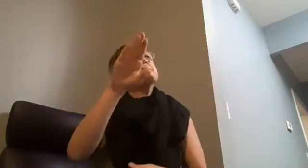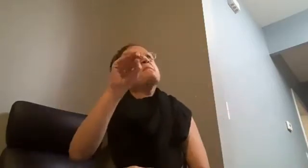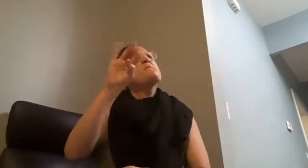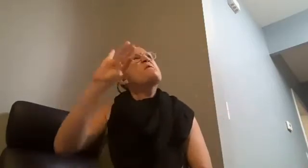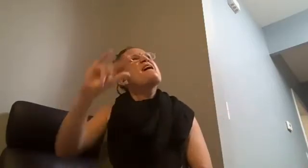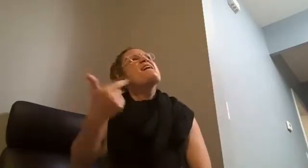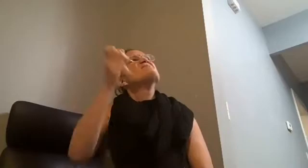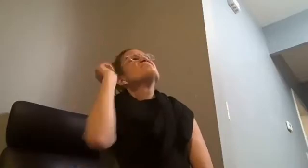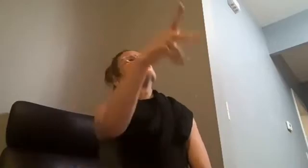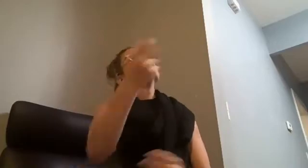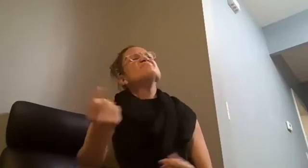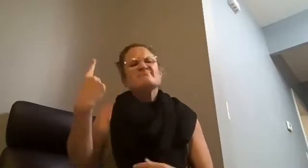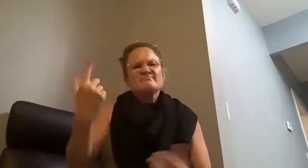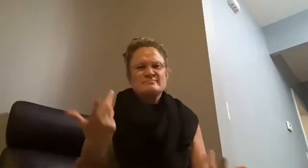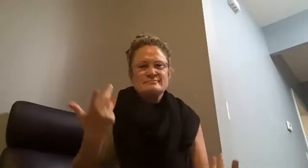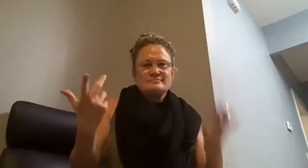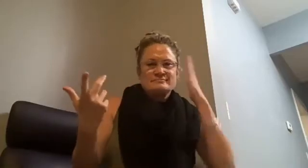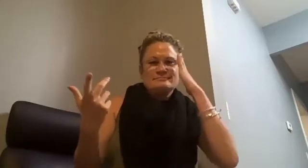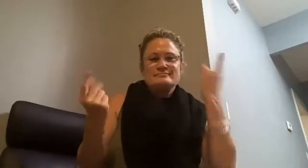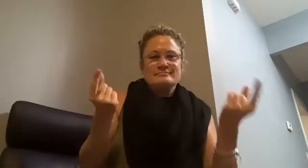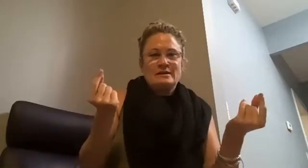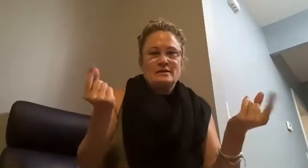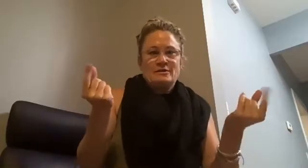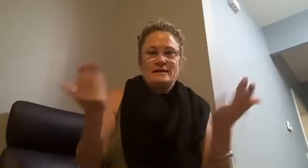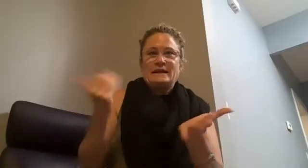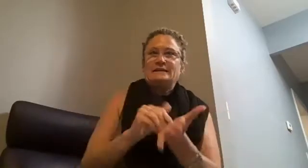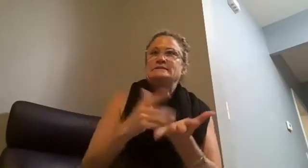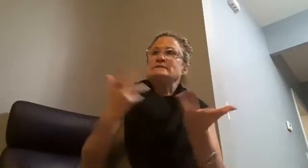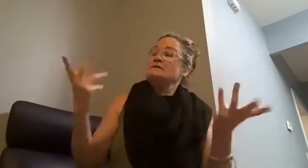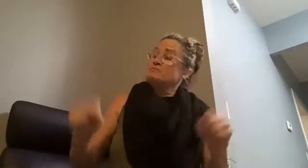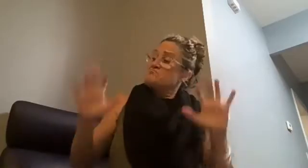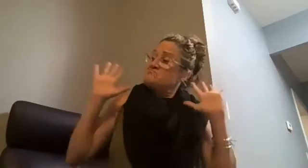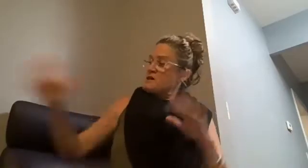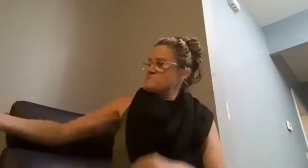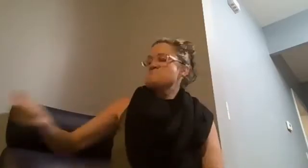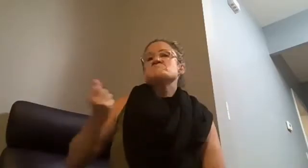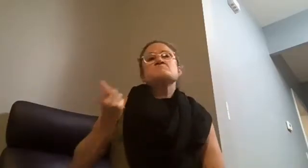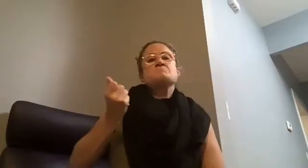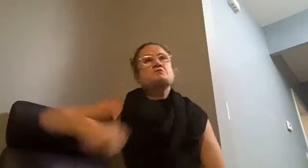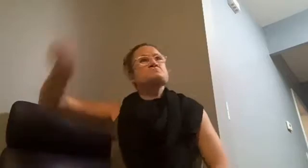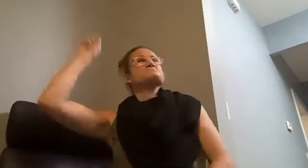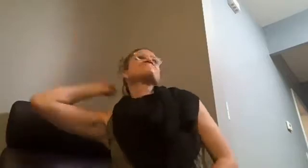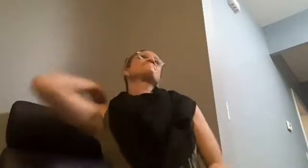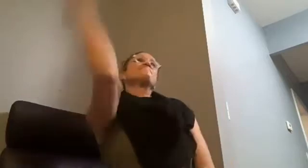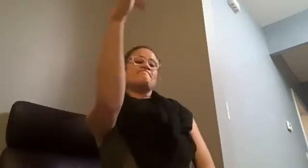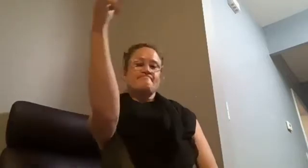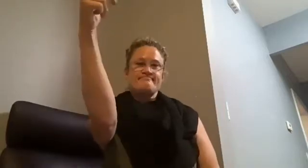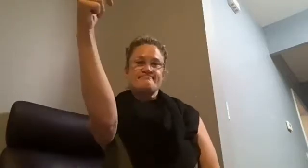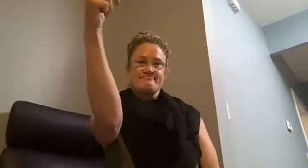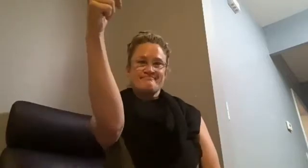thrown one. So again, I took that act of surrender and I took the boomerang and I just threw it as hard as I could and nailed this guy like in the